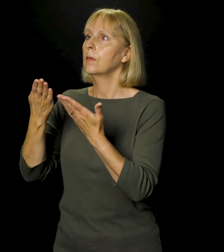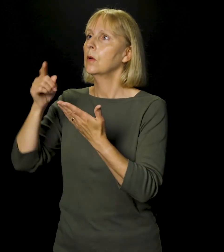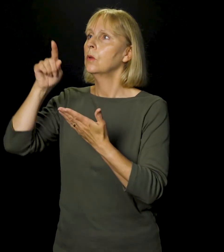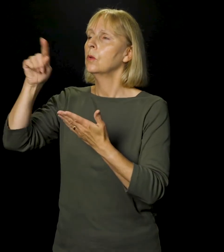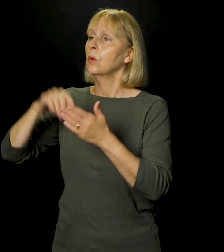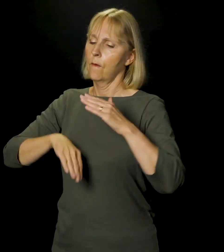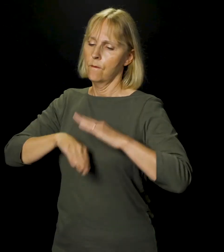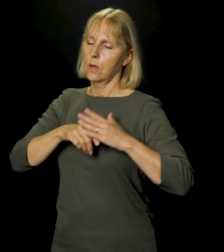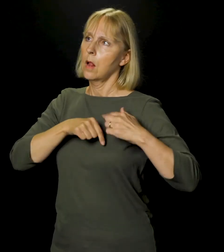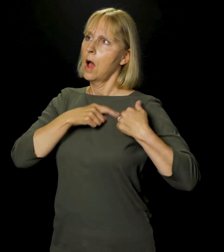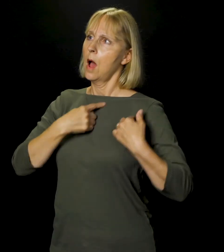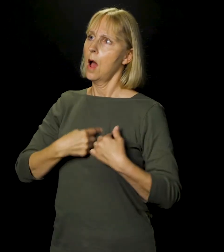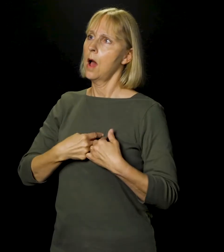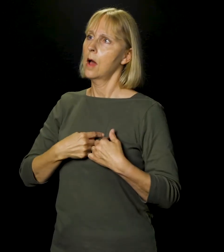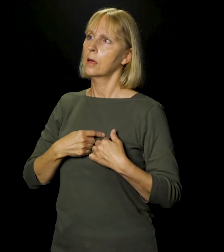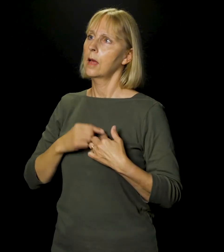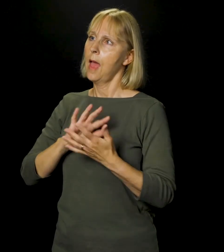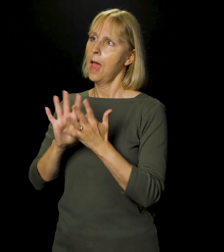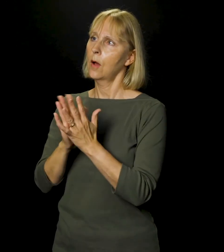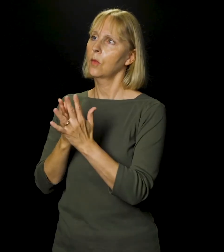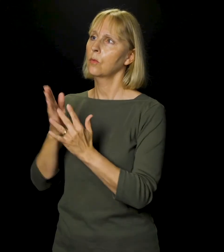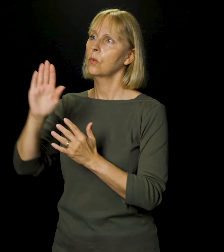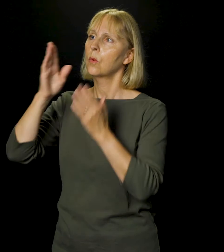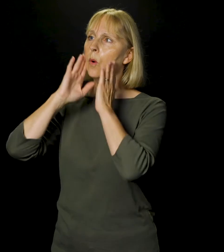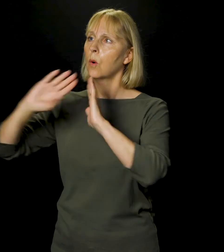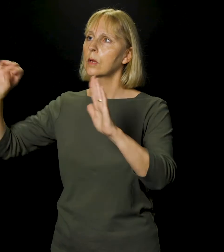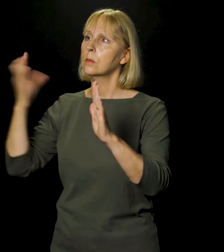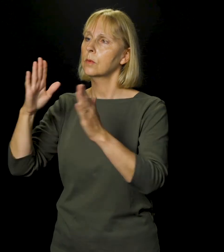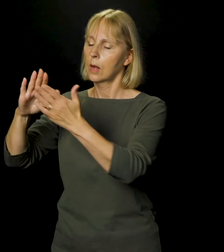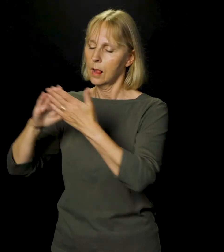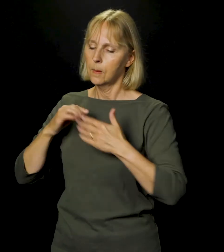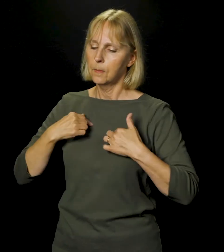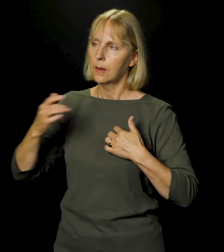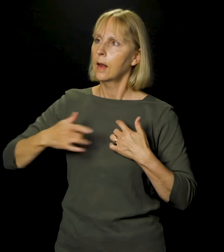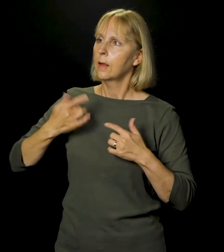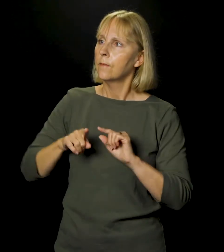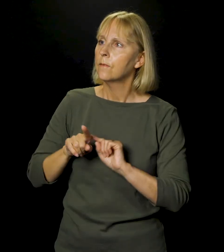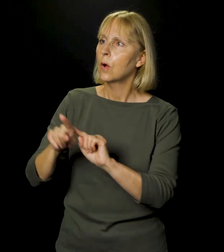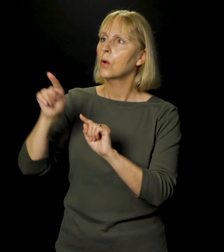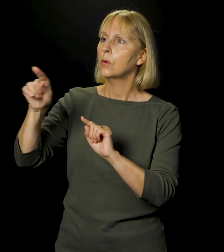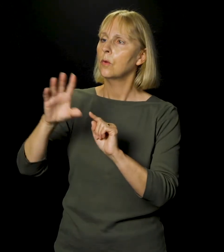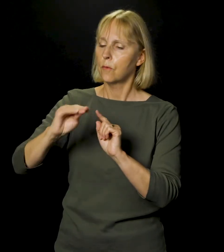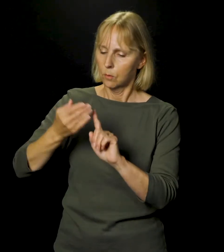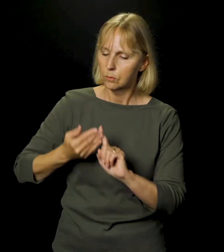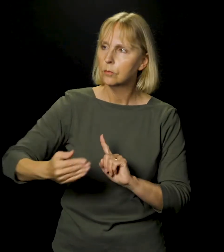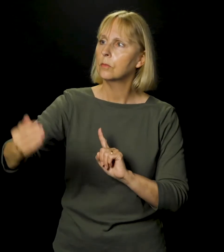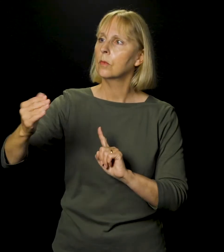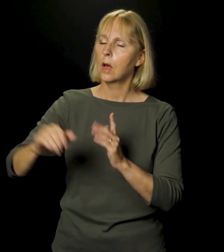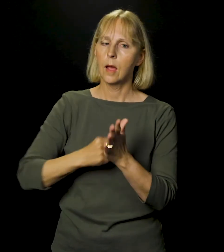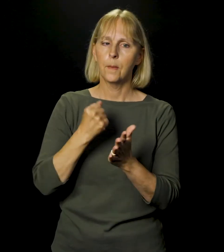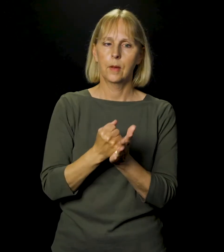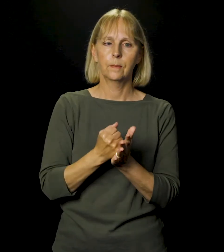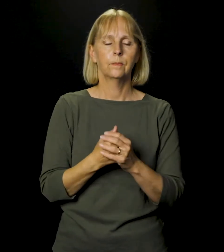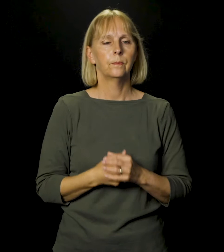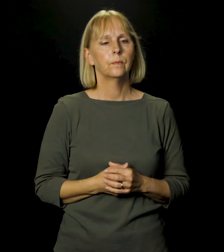Spirit and help me to live for you from now on. Amen. If you've prayed that prayer, if you've made